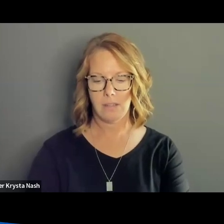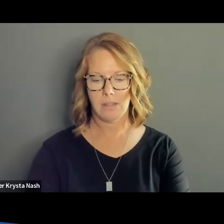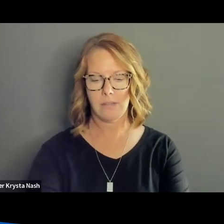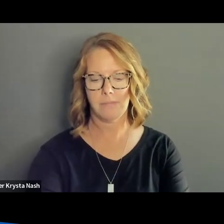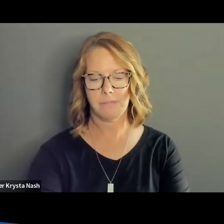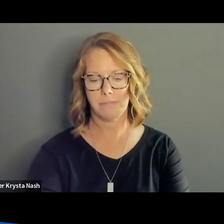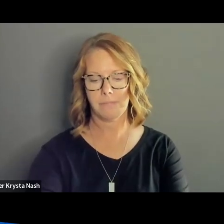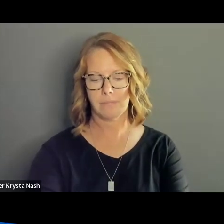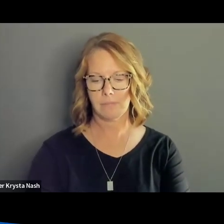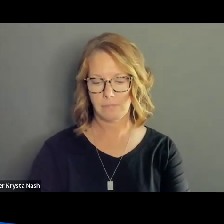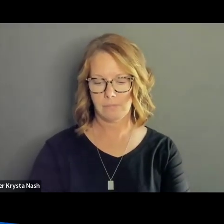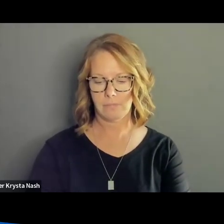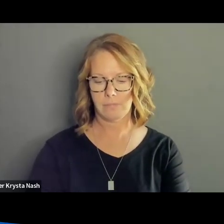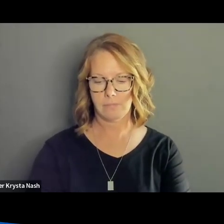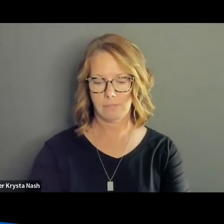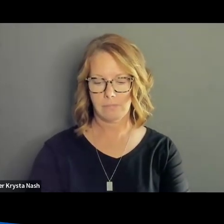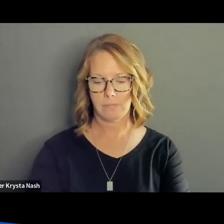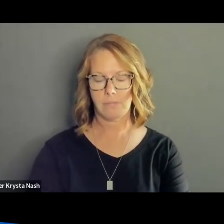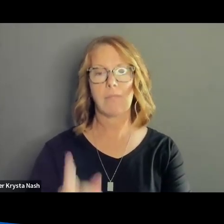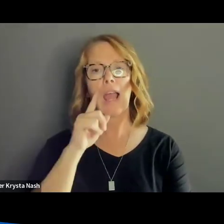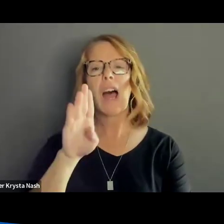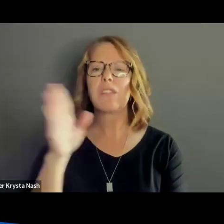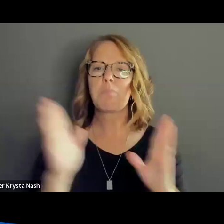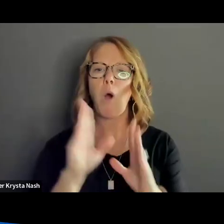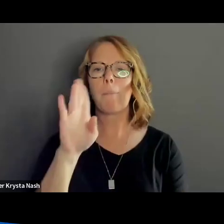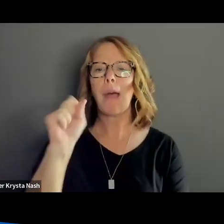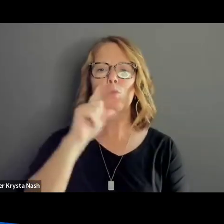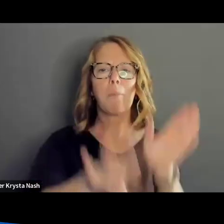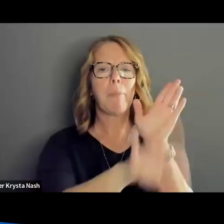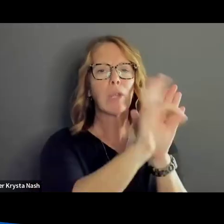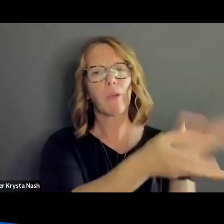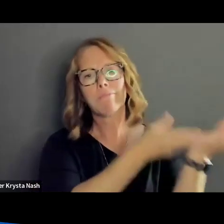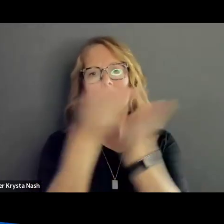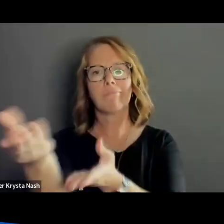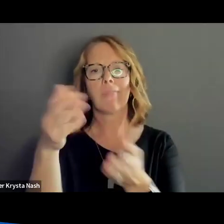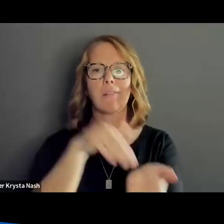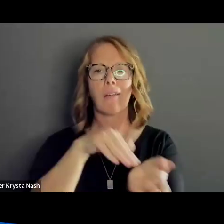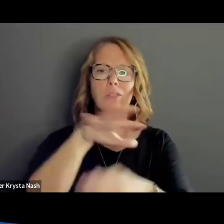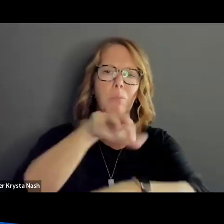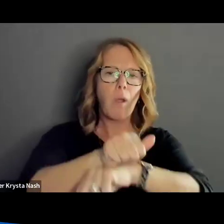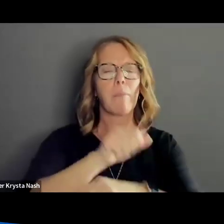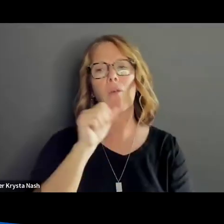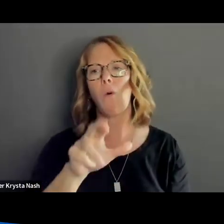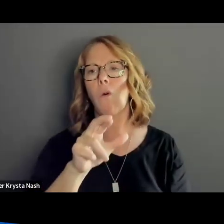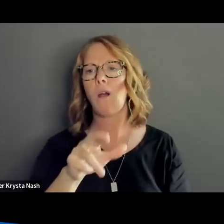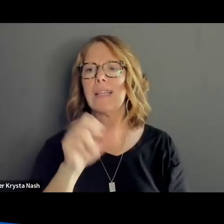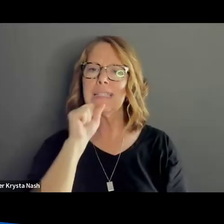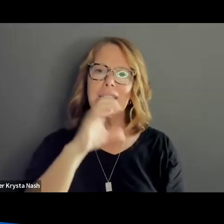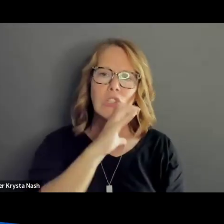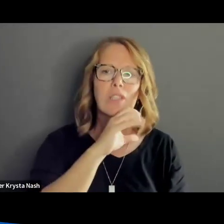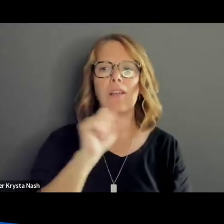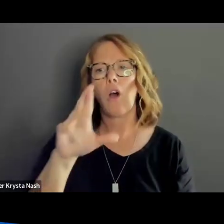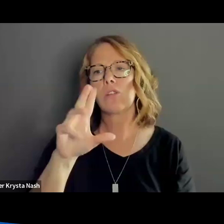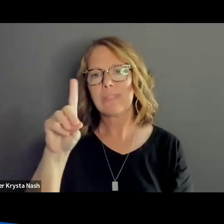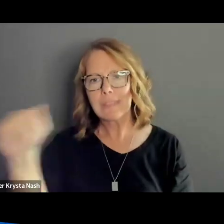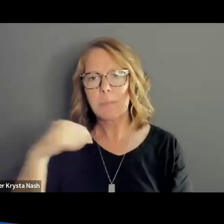you up and take you to a doctor's appointment or, to get health care that you need. It's seniors and also for people